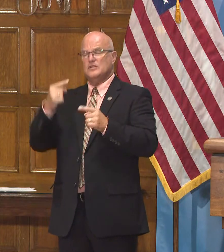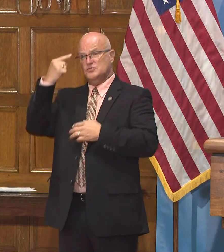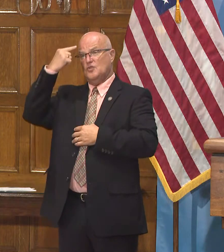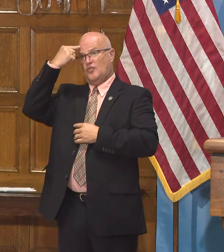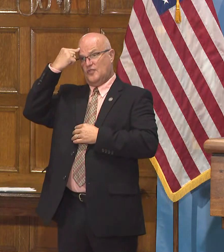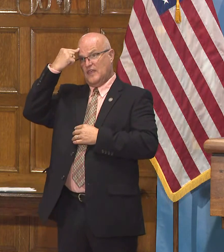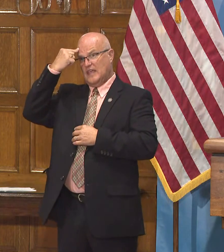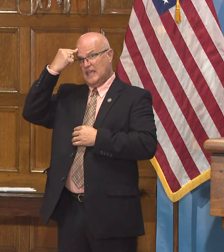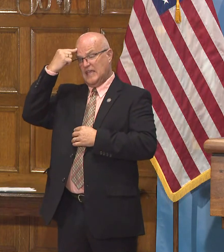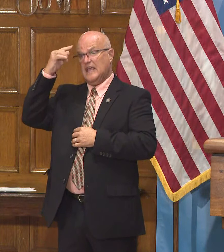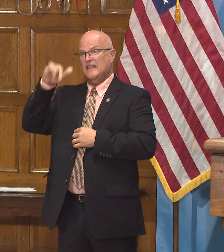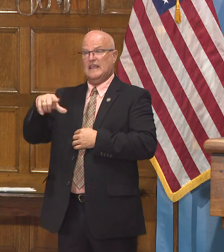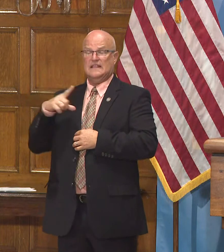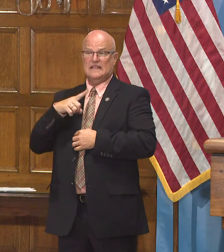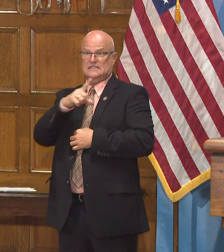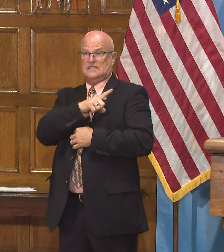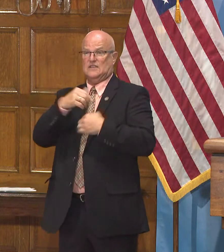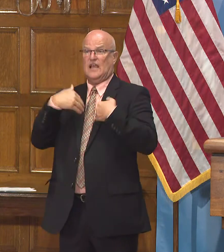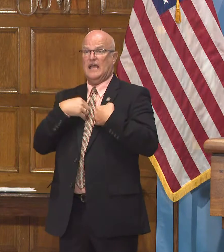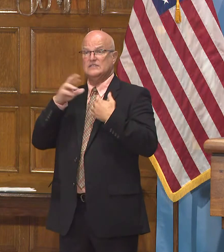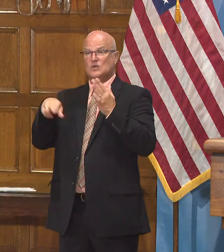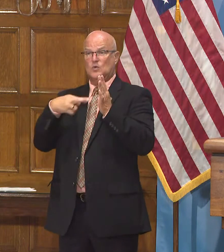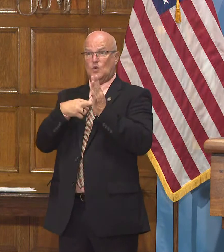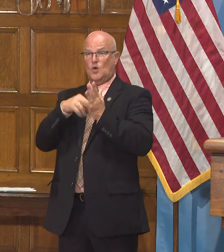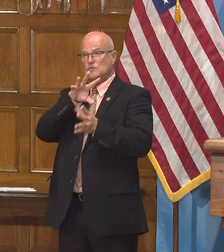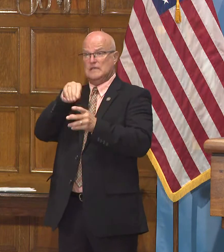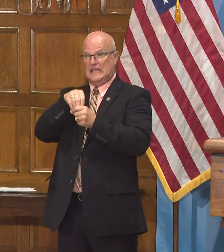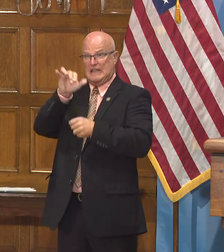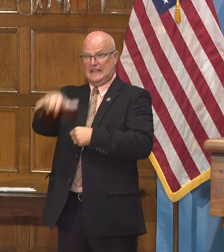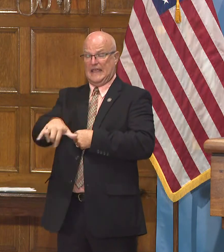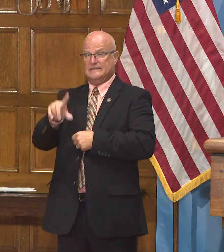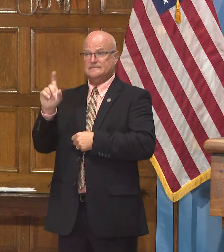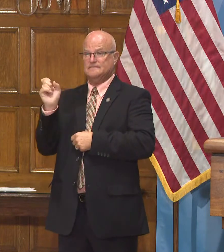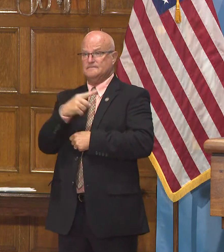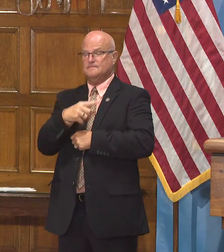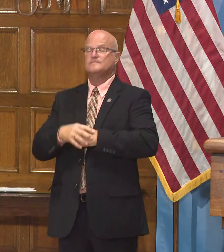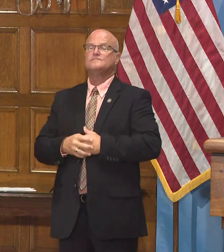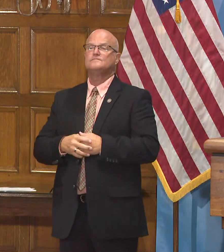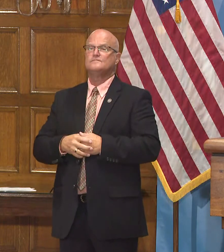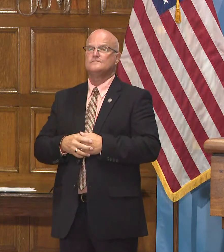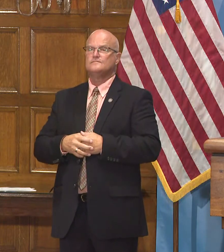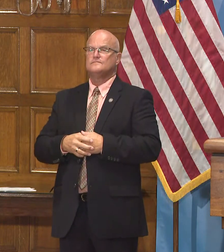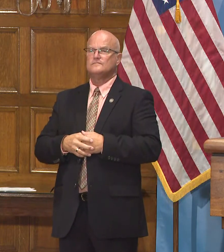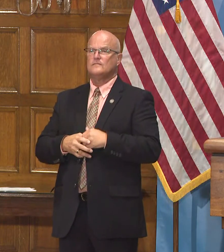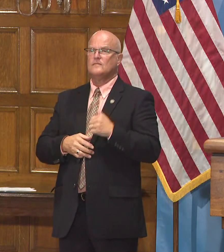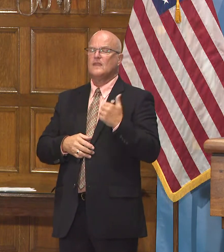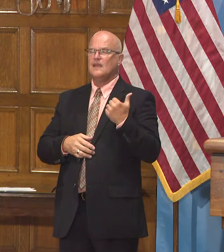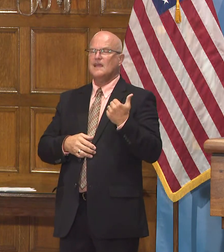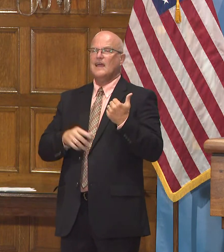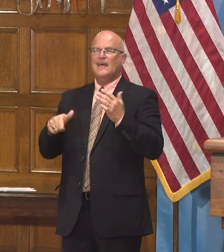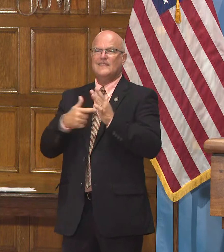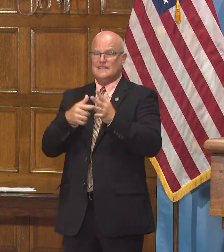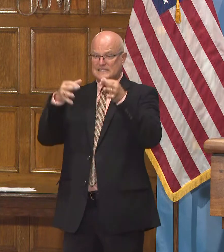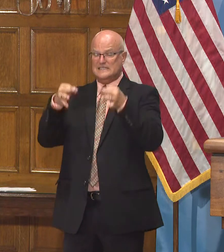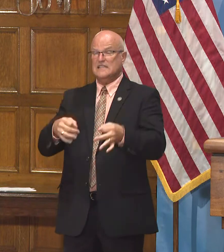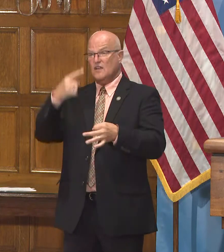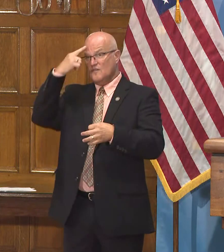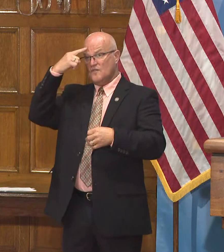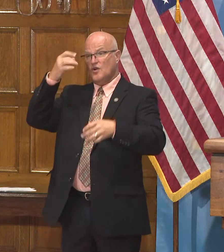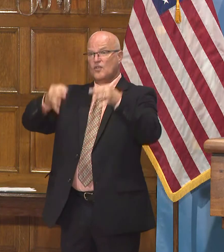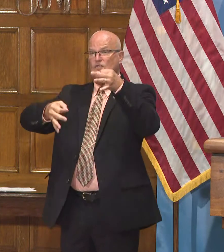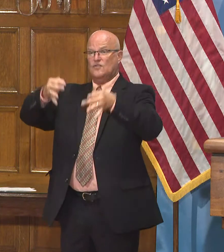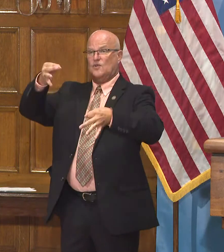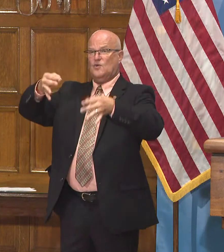think the state legislature has a role in doing any of that? Well, I think it's primarily a decision for the courts